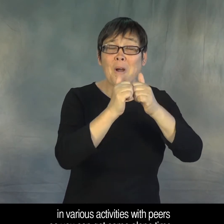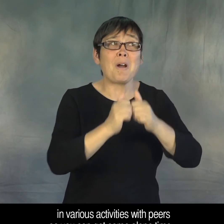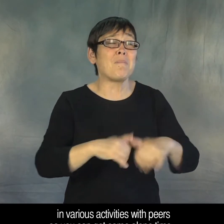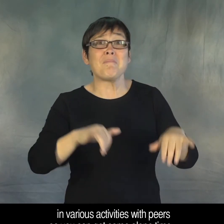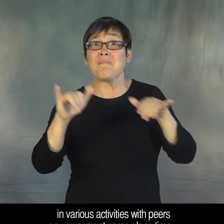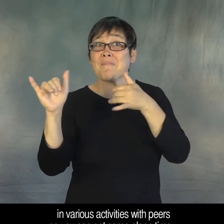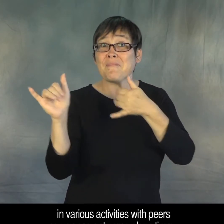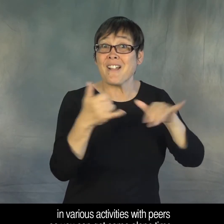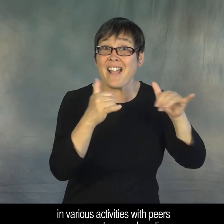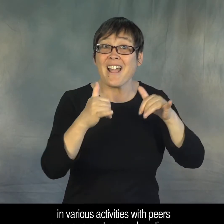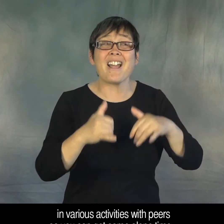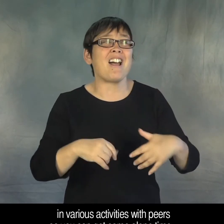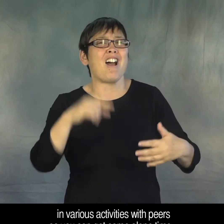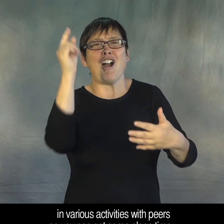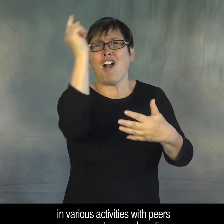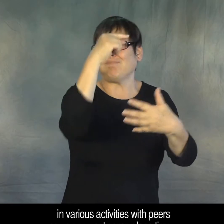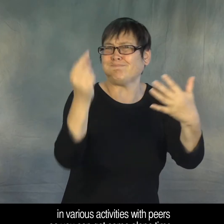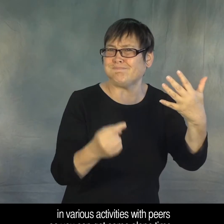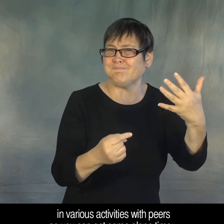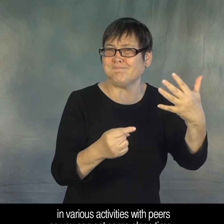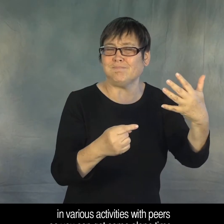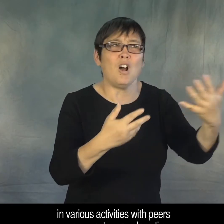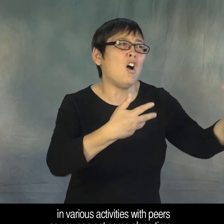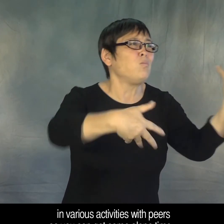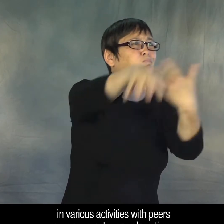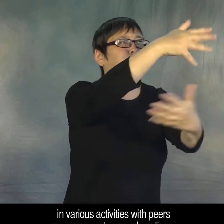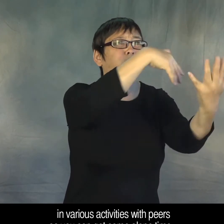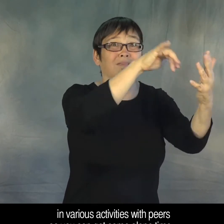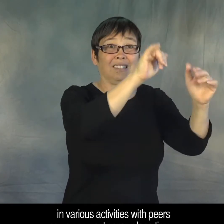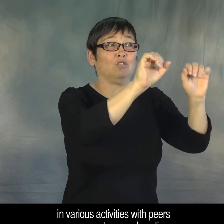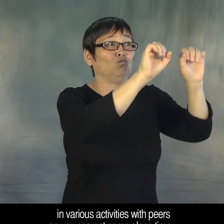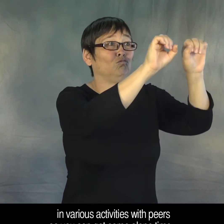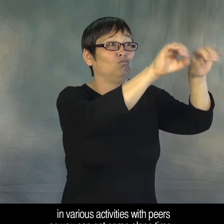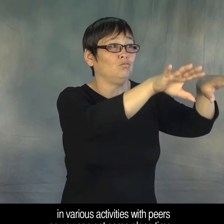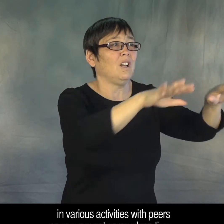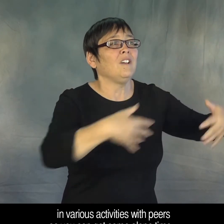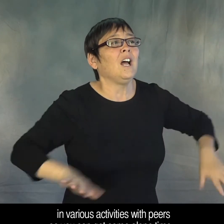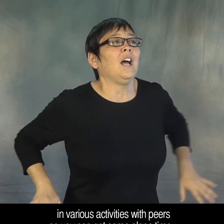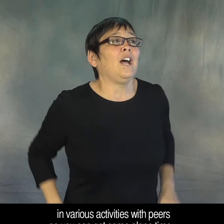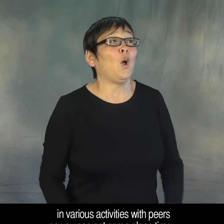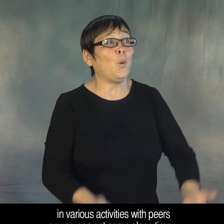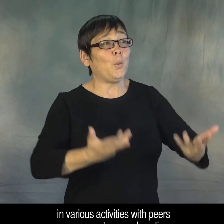various activities with peers, so you can get some alone time.